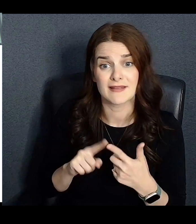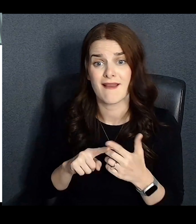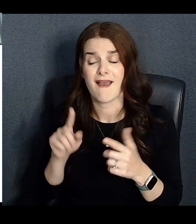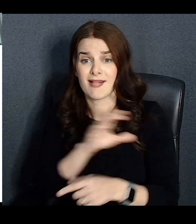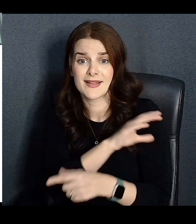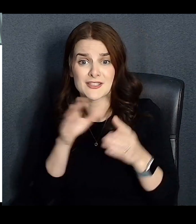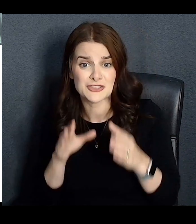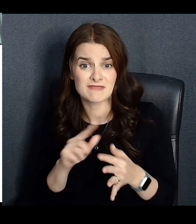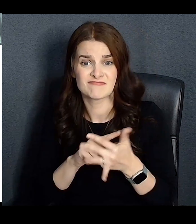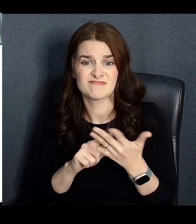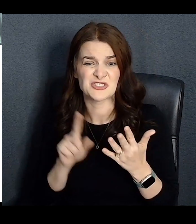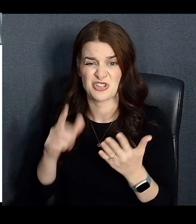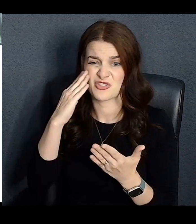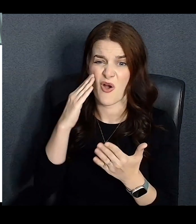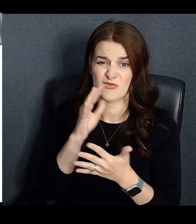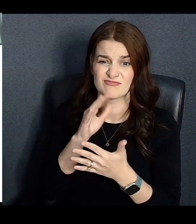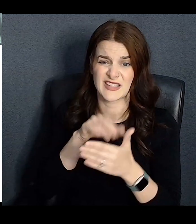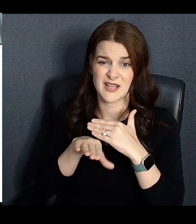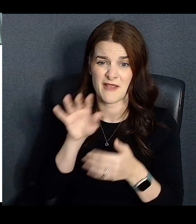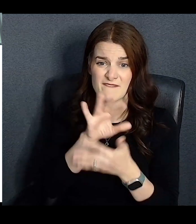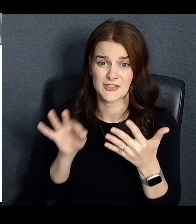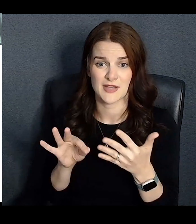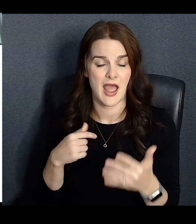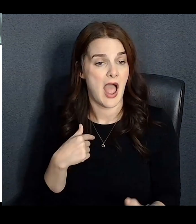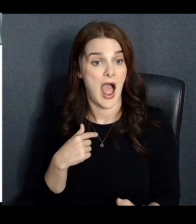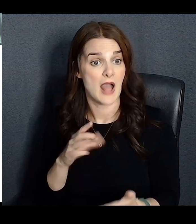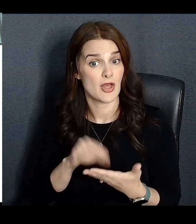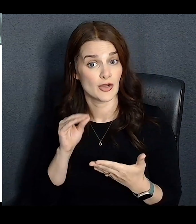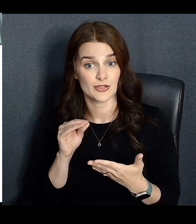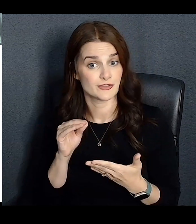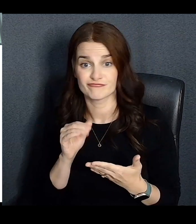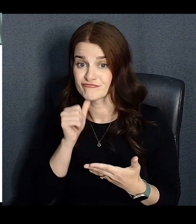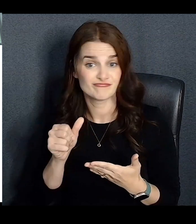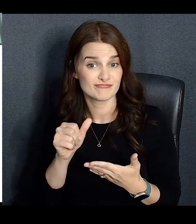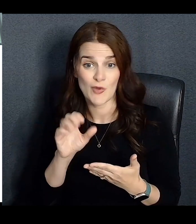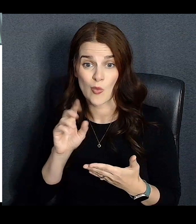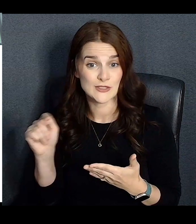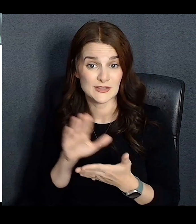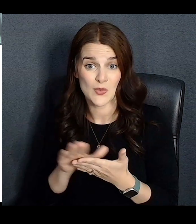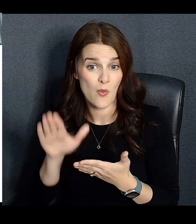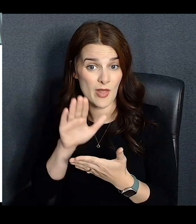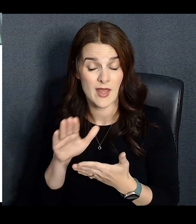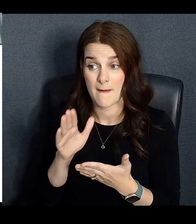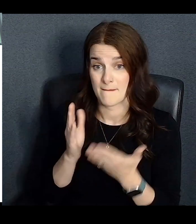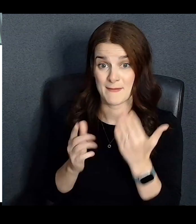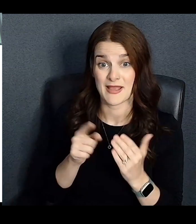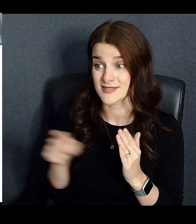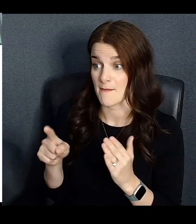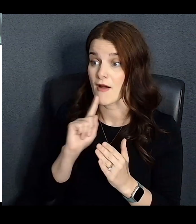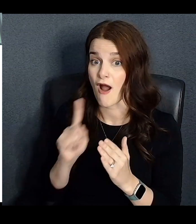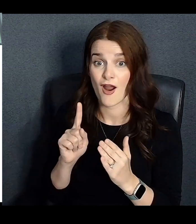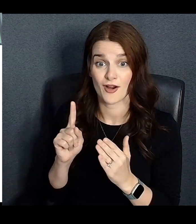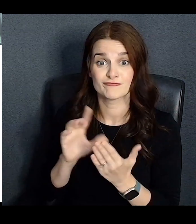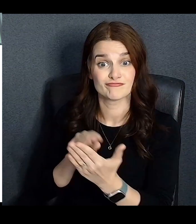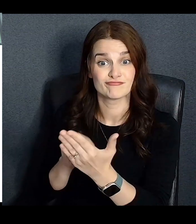some information about all these different features. I wish this was something I learned about in OT school. So maybe some OTs are getting some of this content in school.